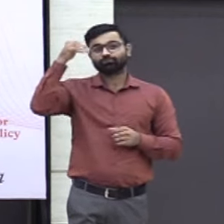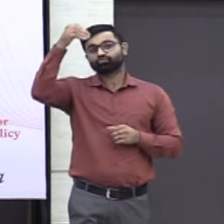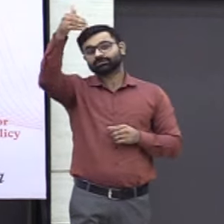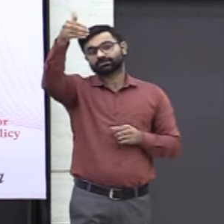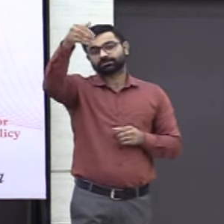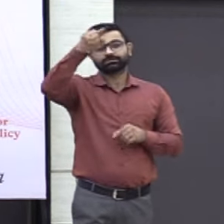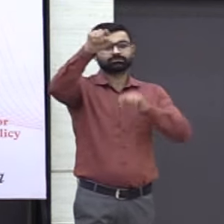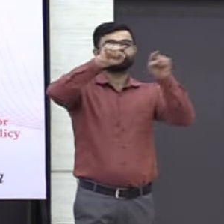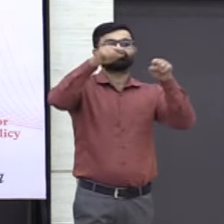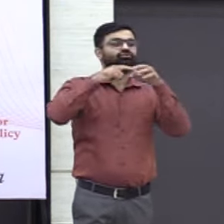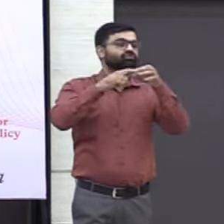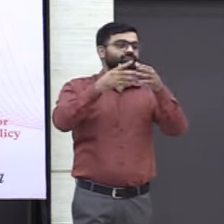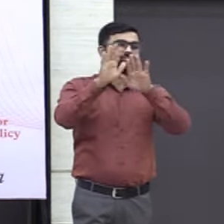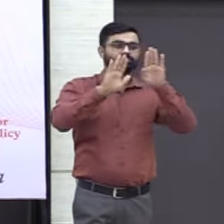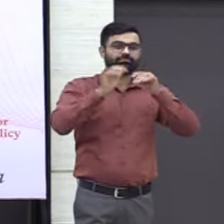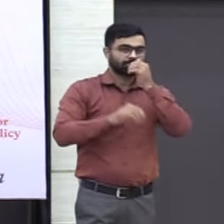back to the two.